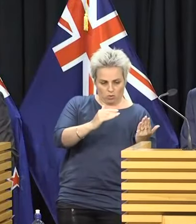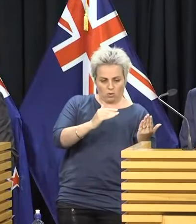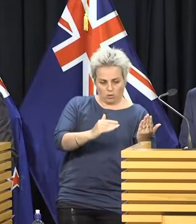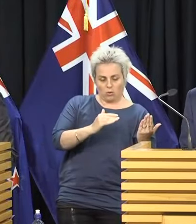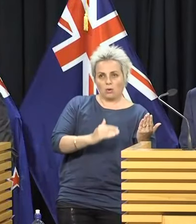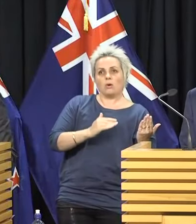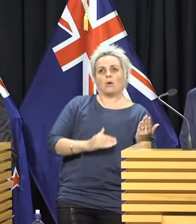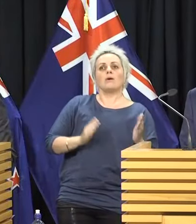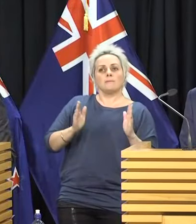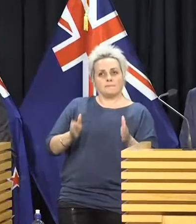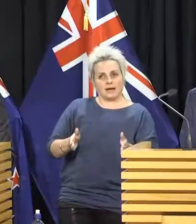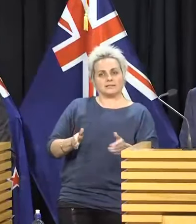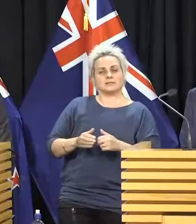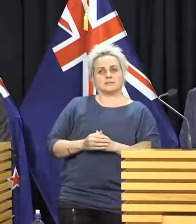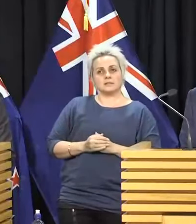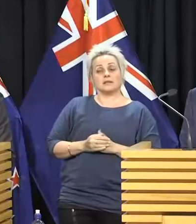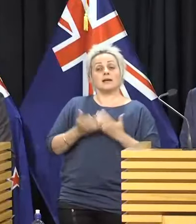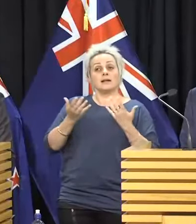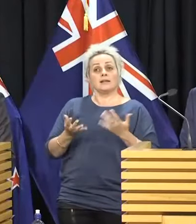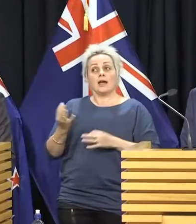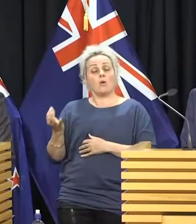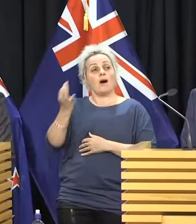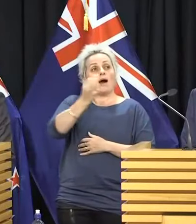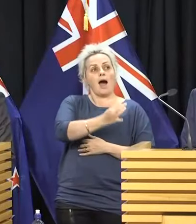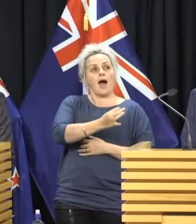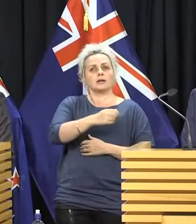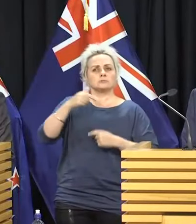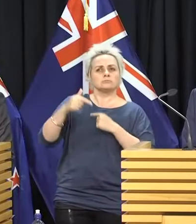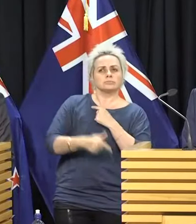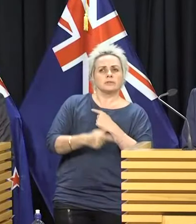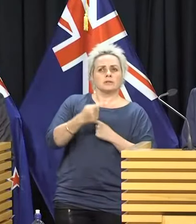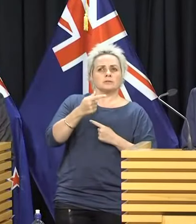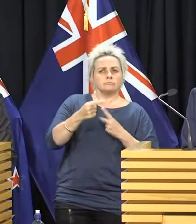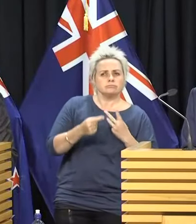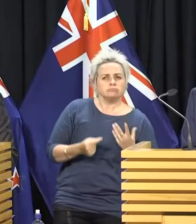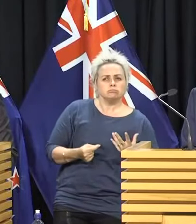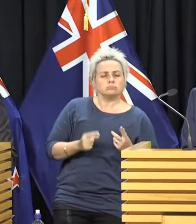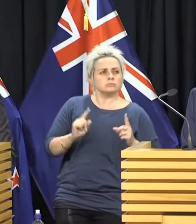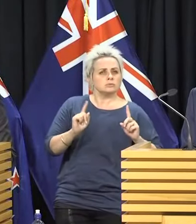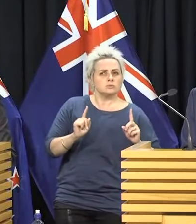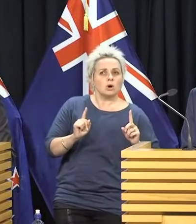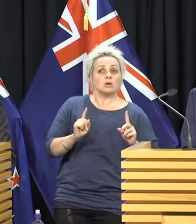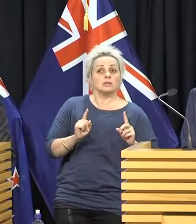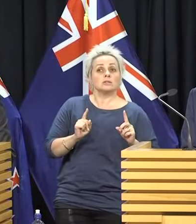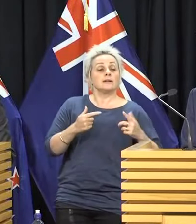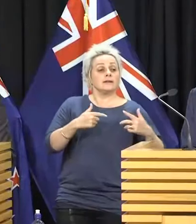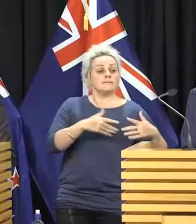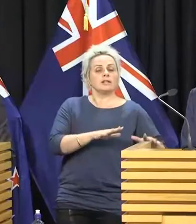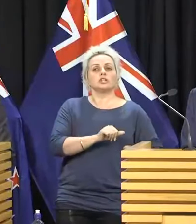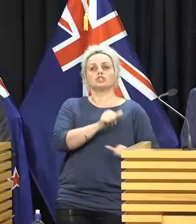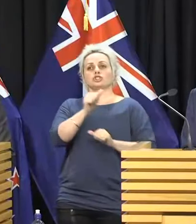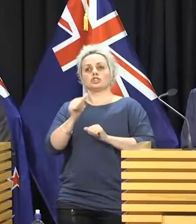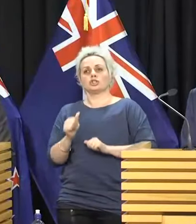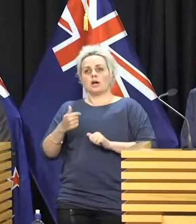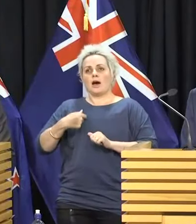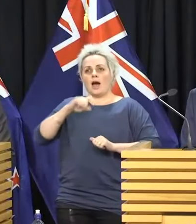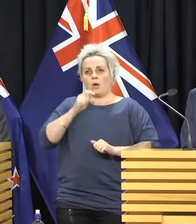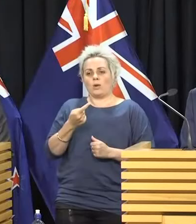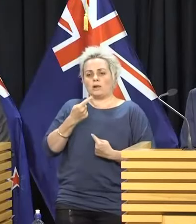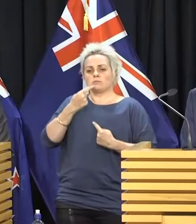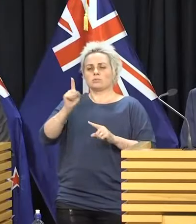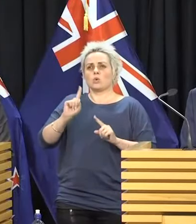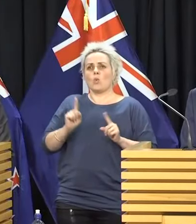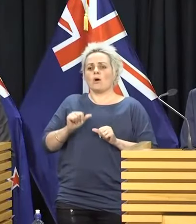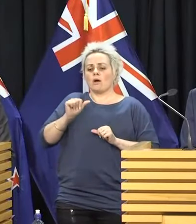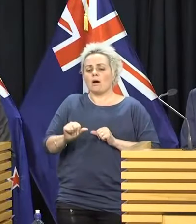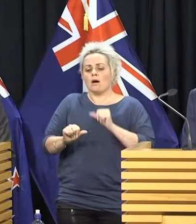ask Dr. Bloomfield to give you the details that we have so far. After that, I'll run through a few of the immediate actions we're taking now and